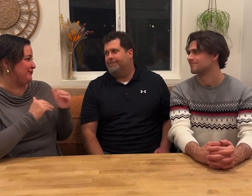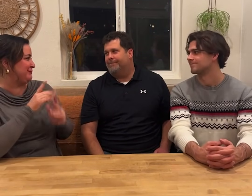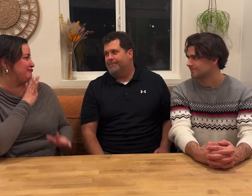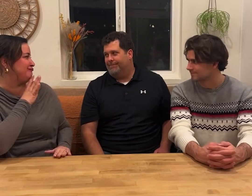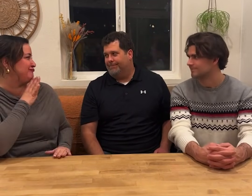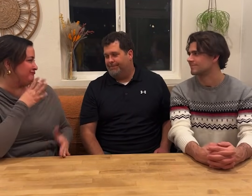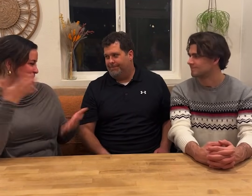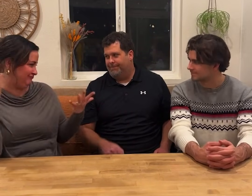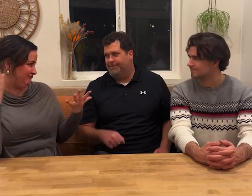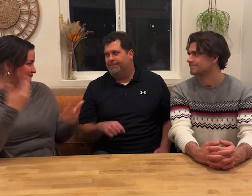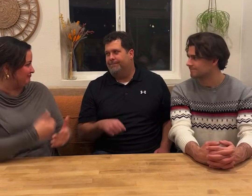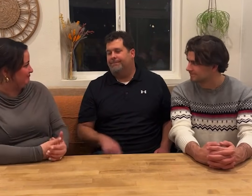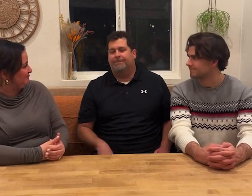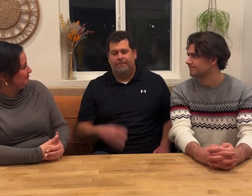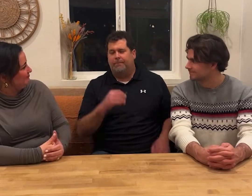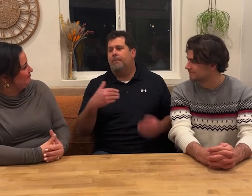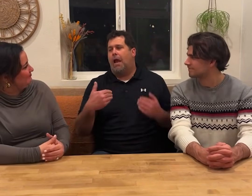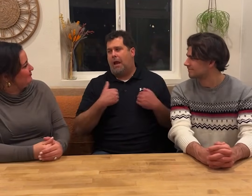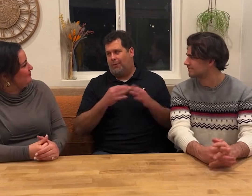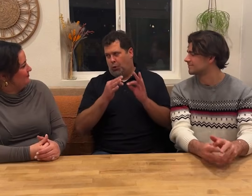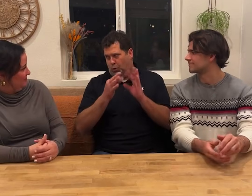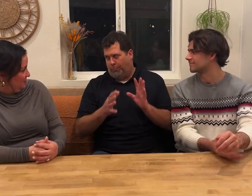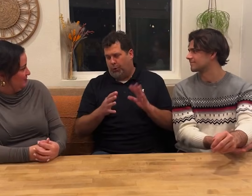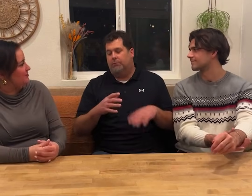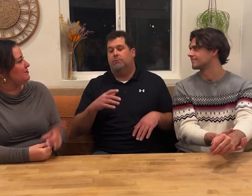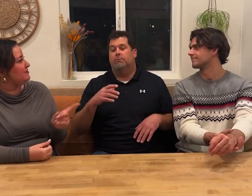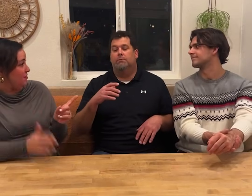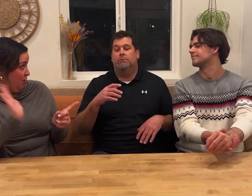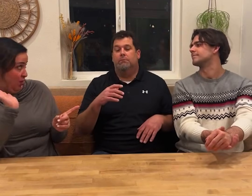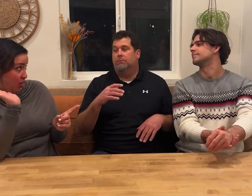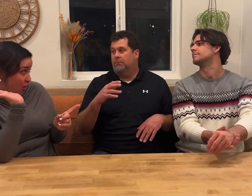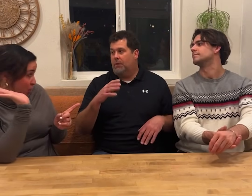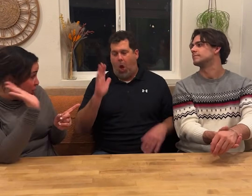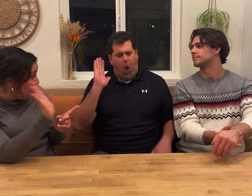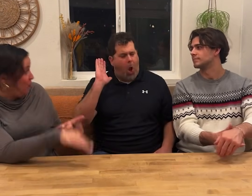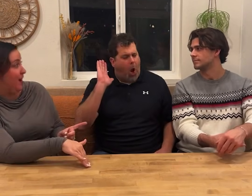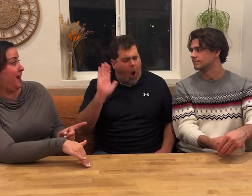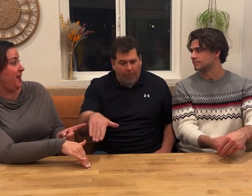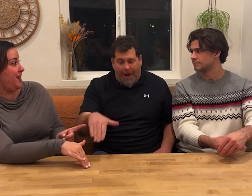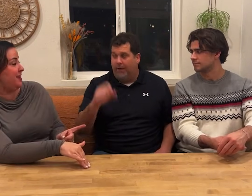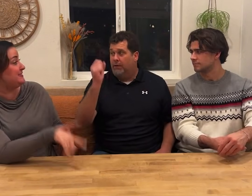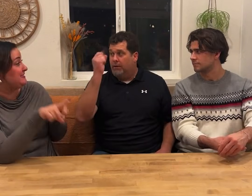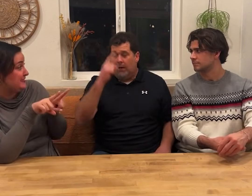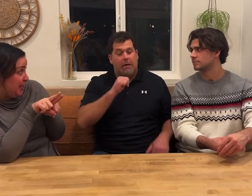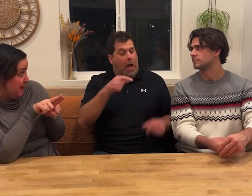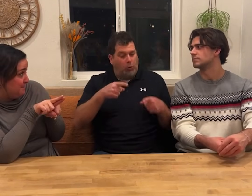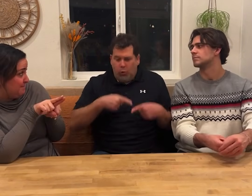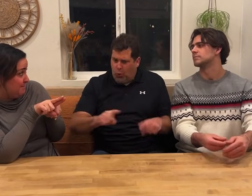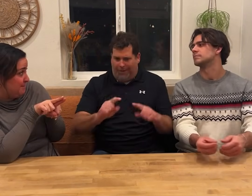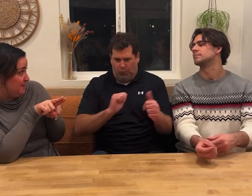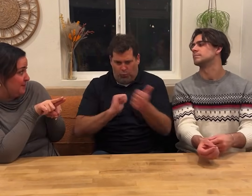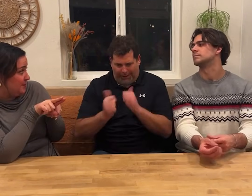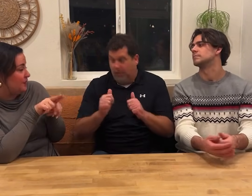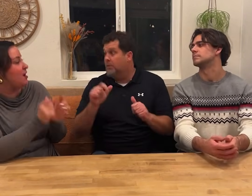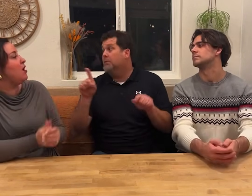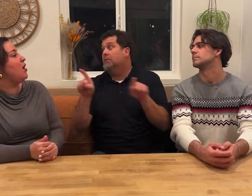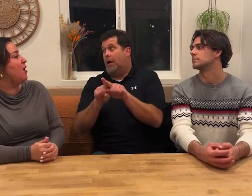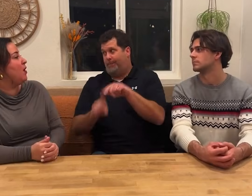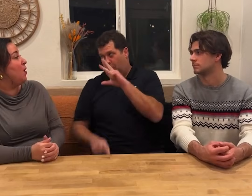you're communicating with the camera, you're going to follow it as spoken English. And we did have interpreters the entire time. Not during the